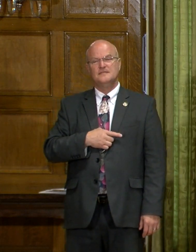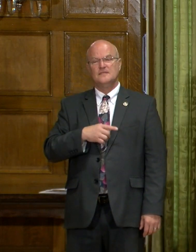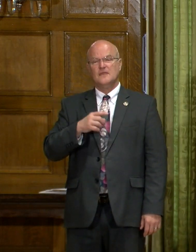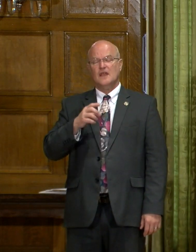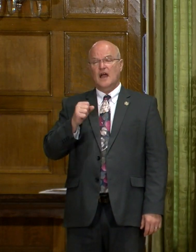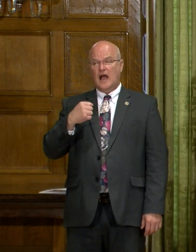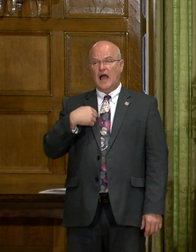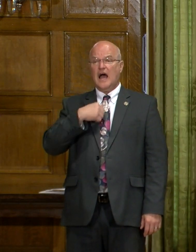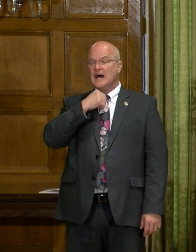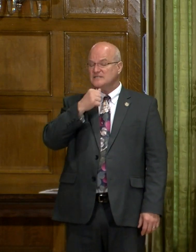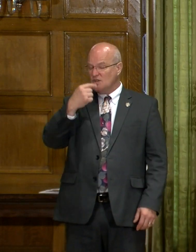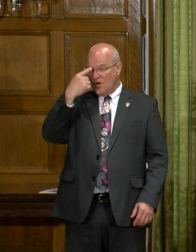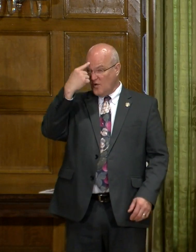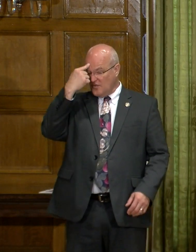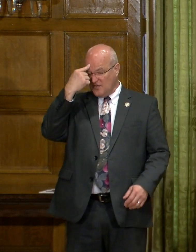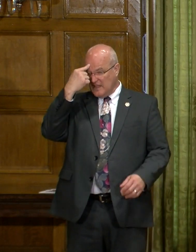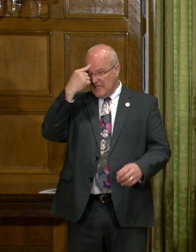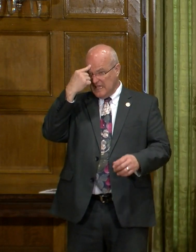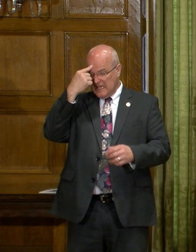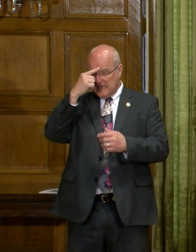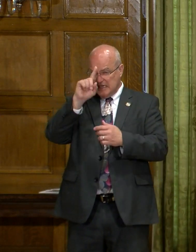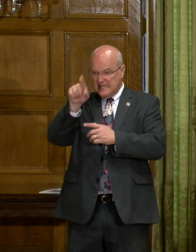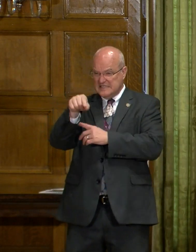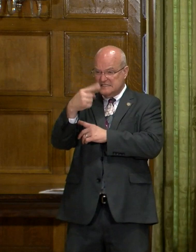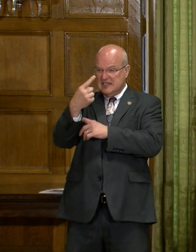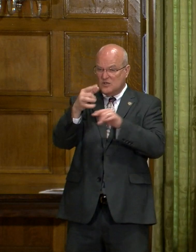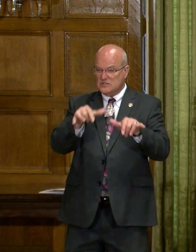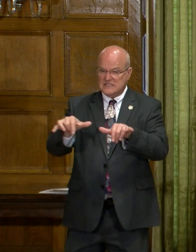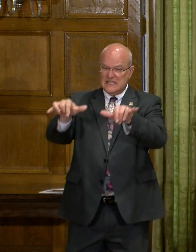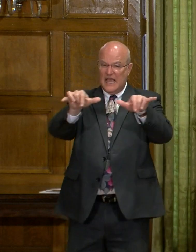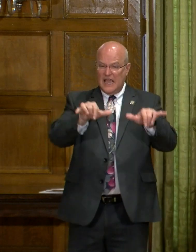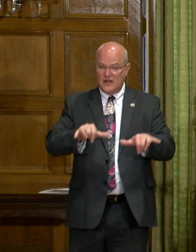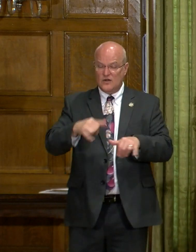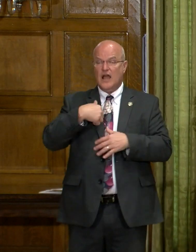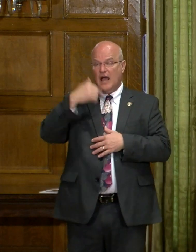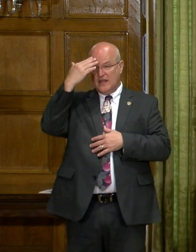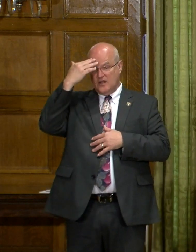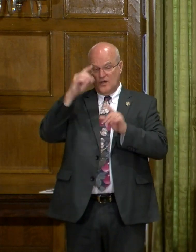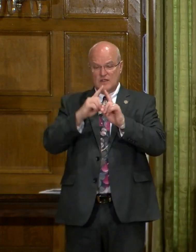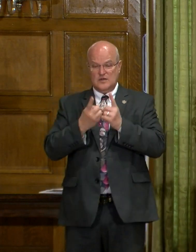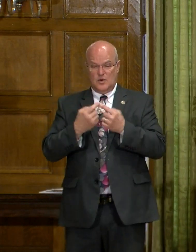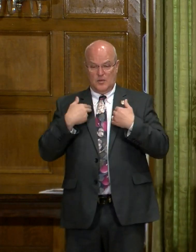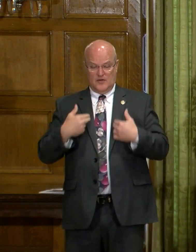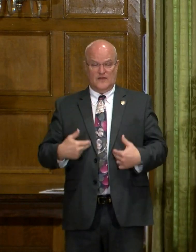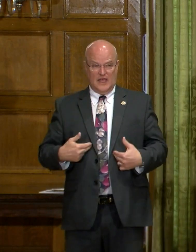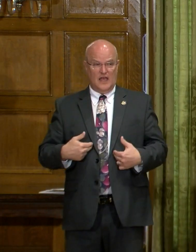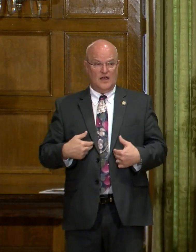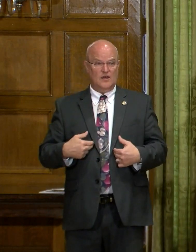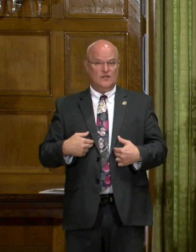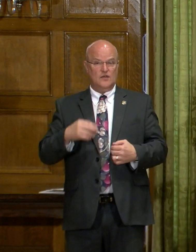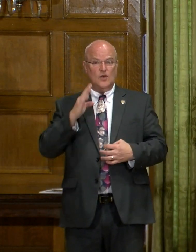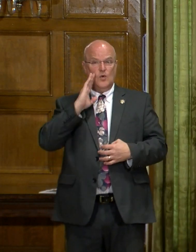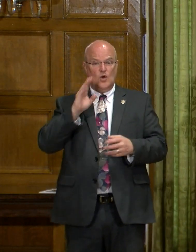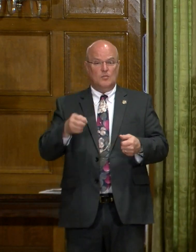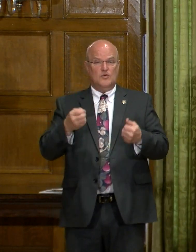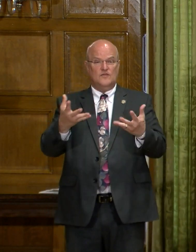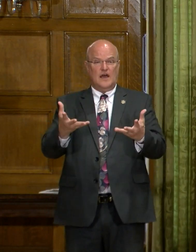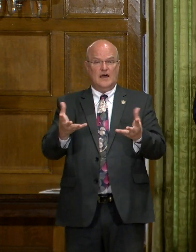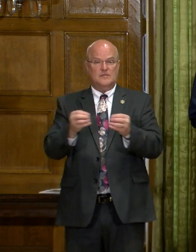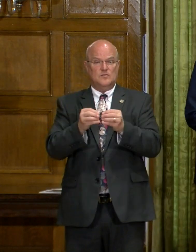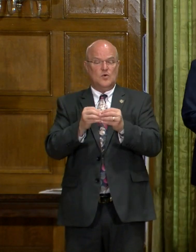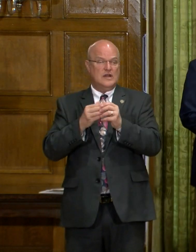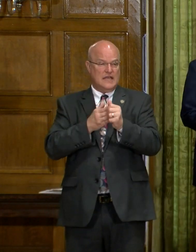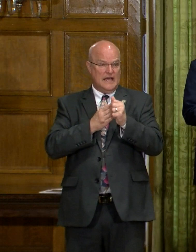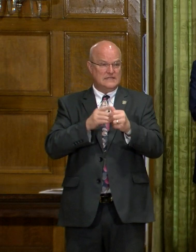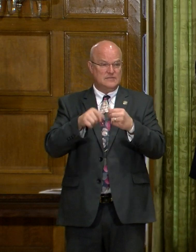So I don't think that there is a single standard yet. I know the Department of Health is going to provide us with more